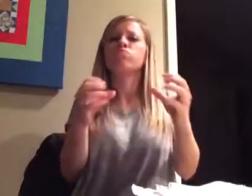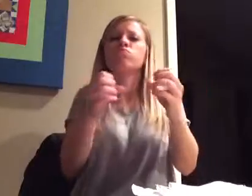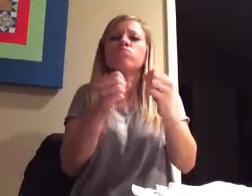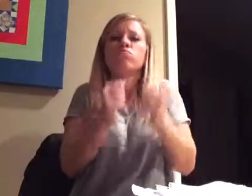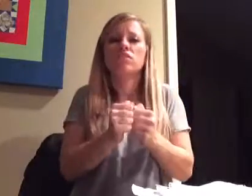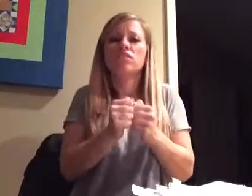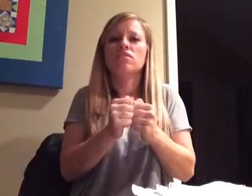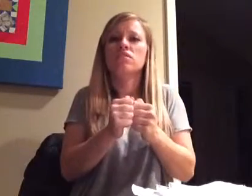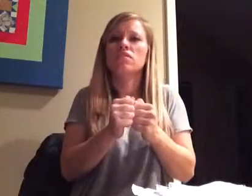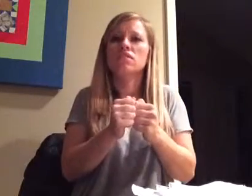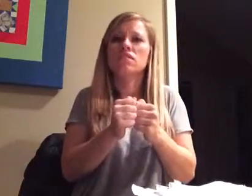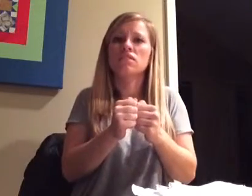America.